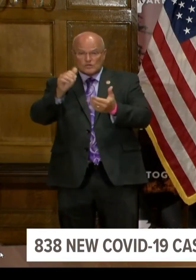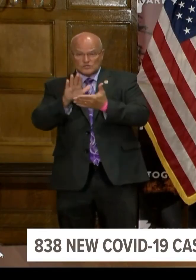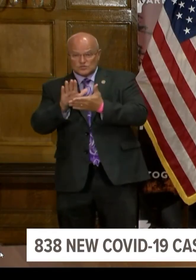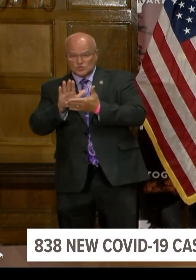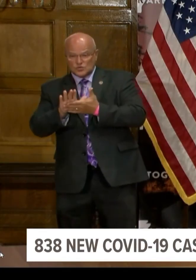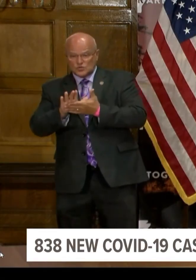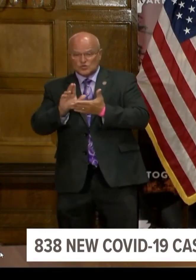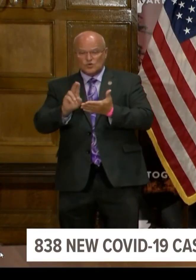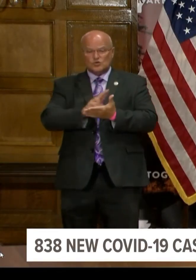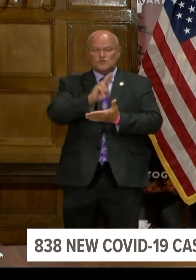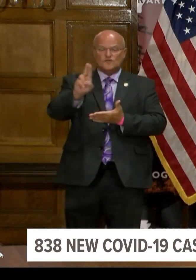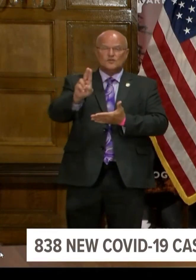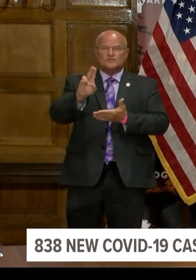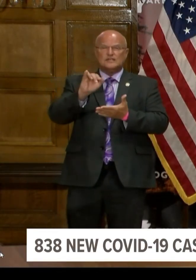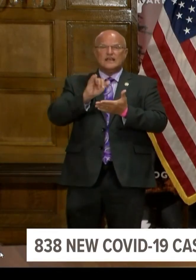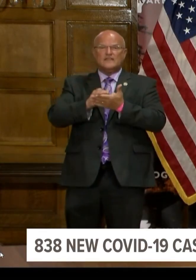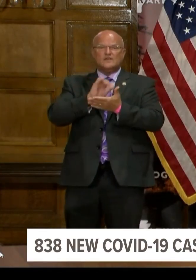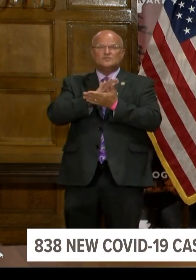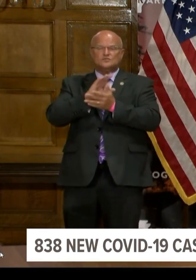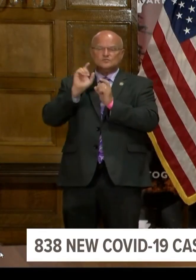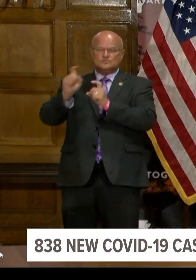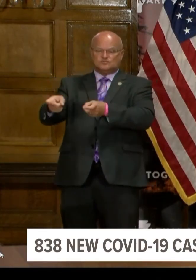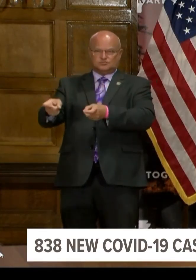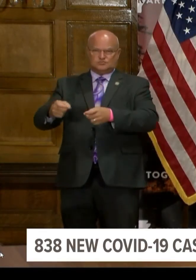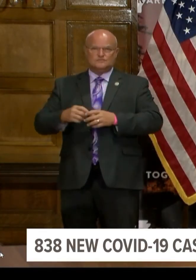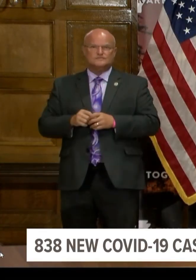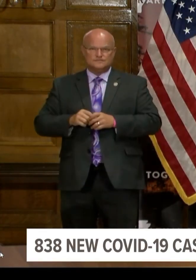university those cases are being attributed to.